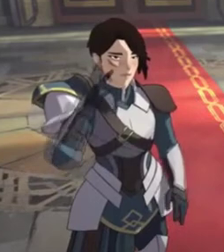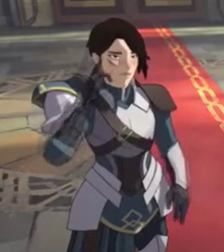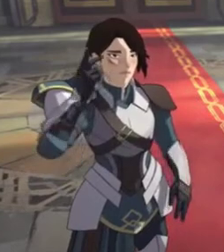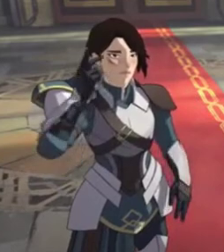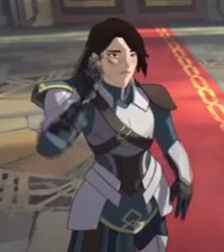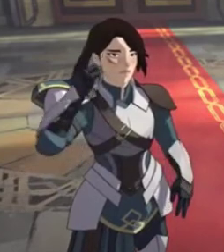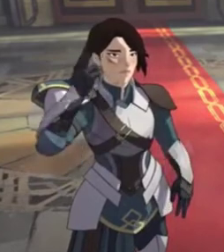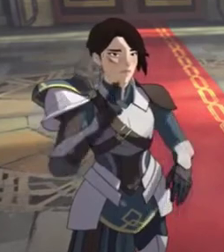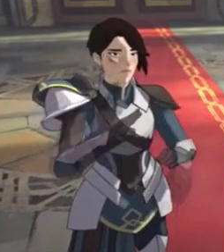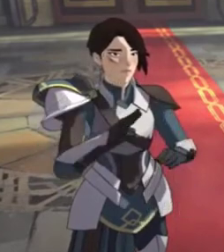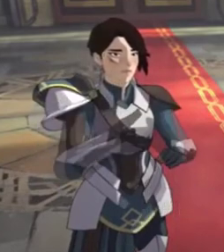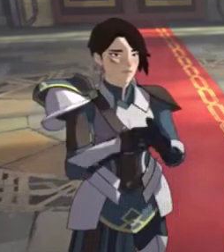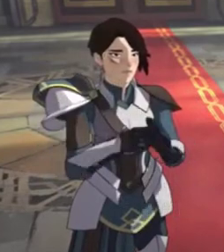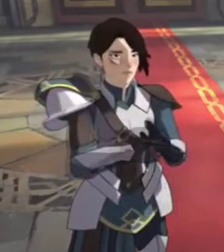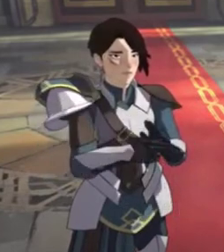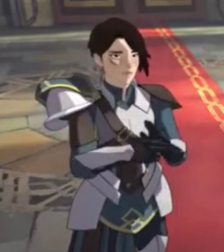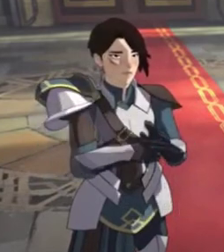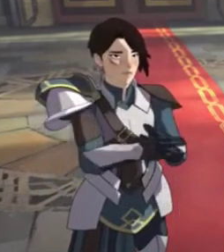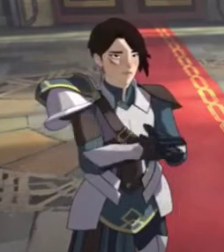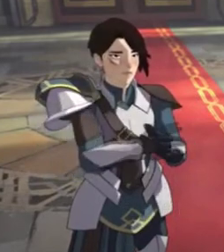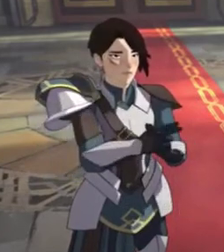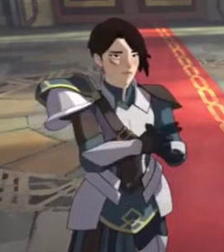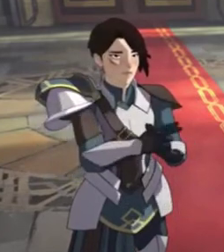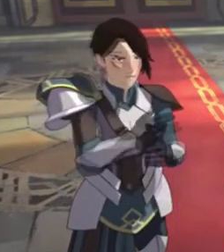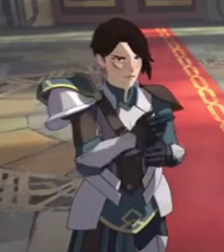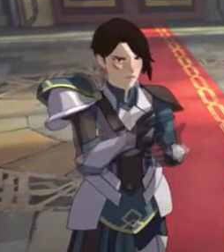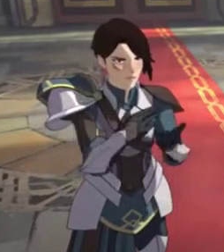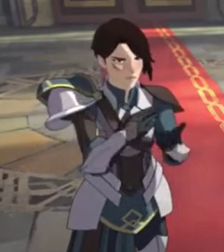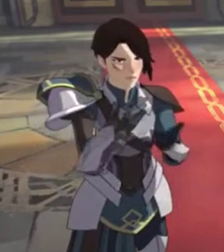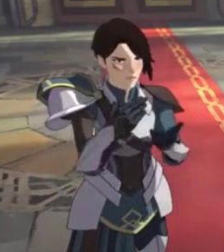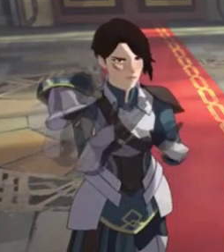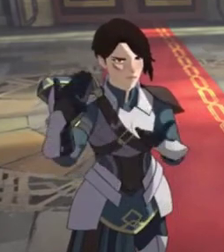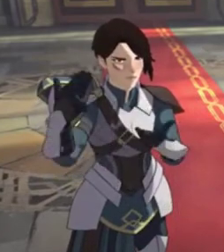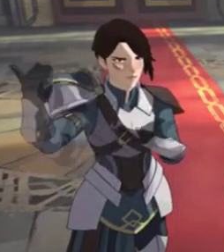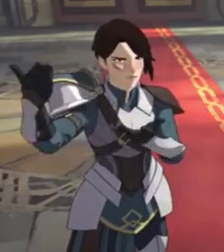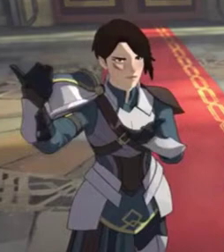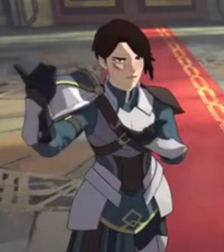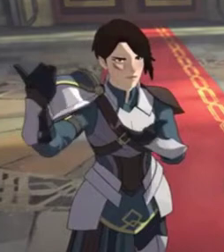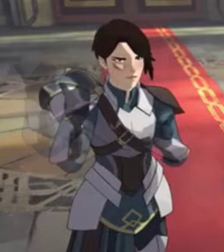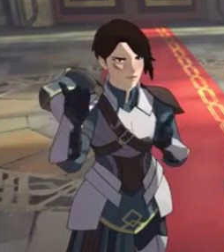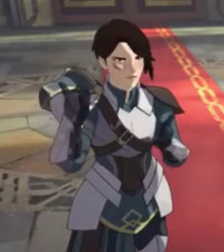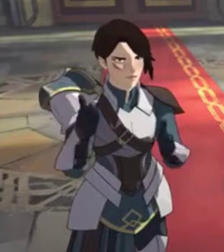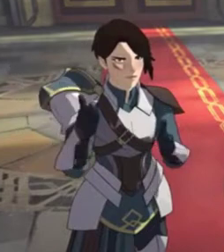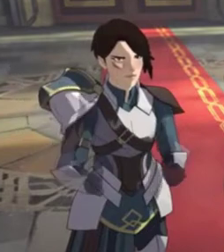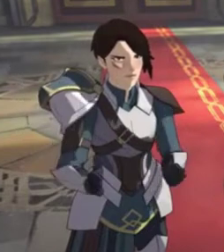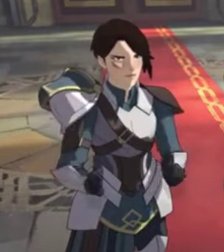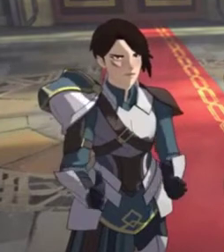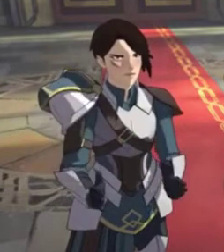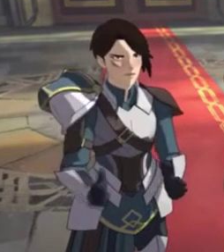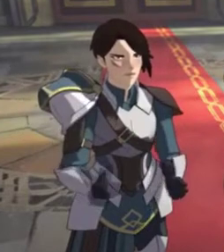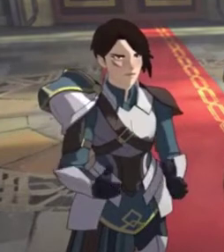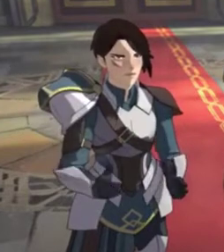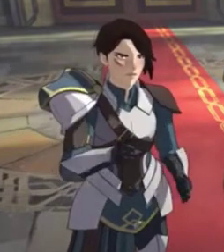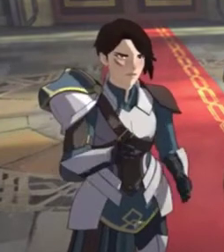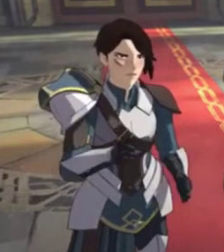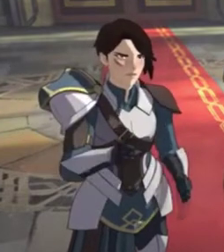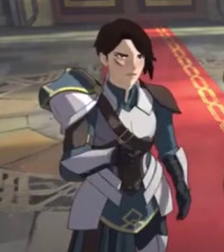clothes, nice clothes, humble for a humble bring